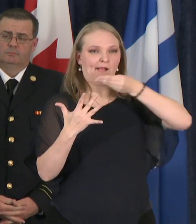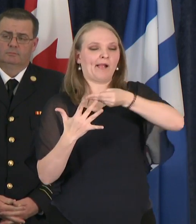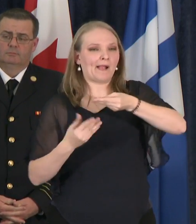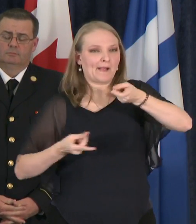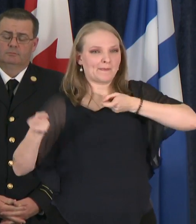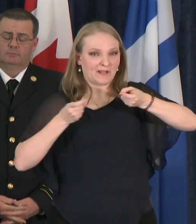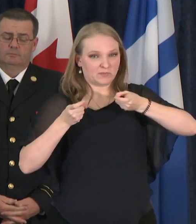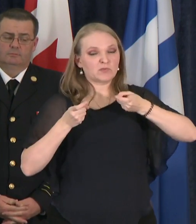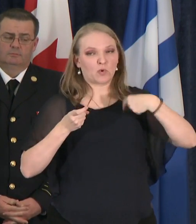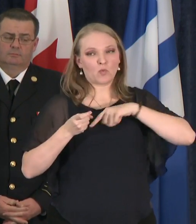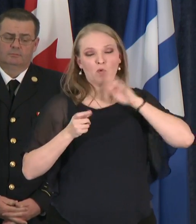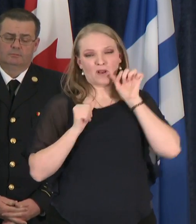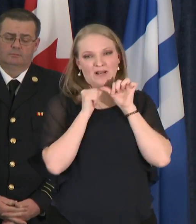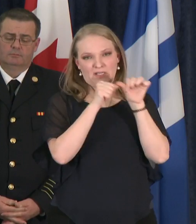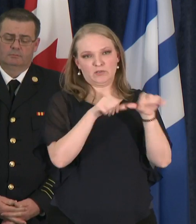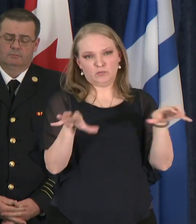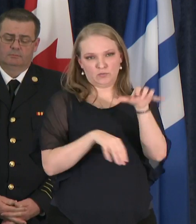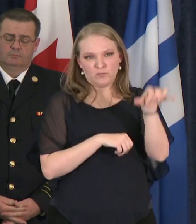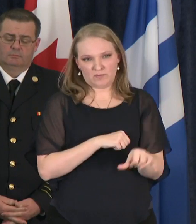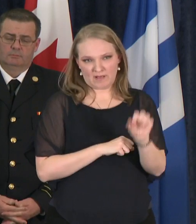game.